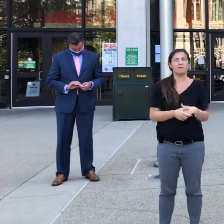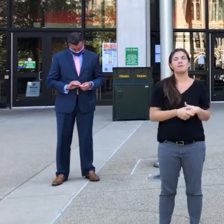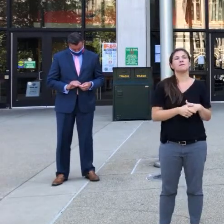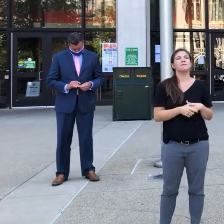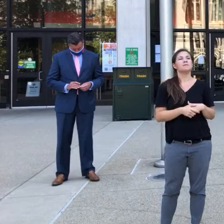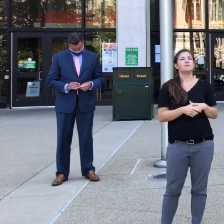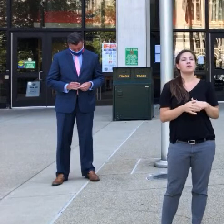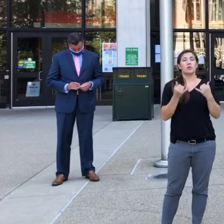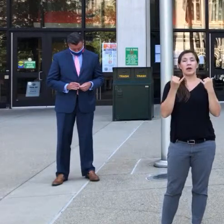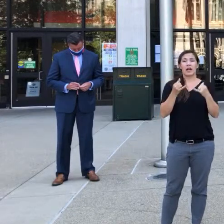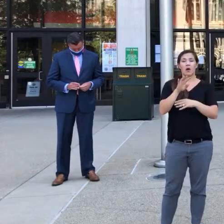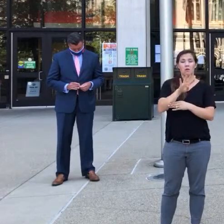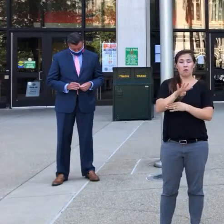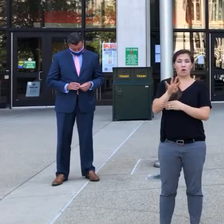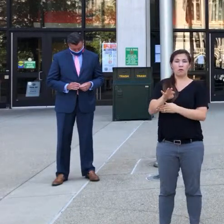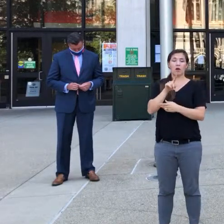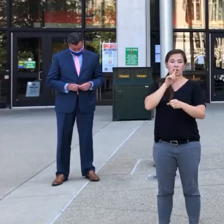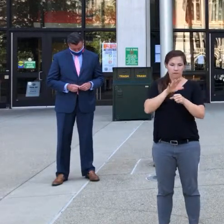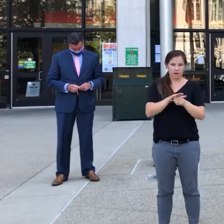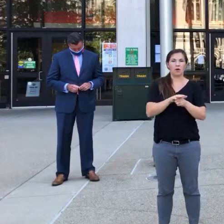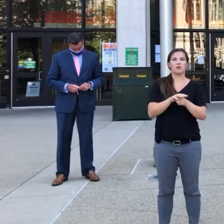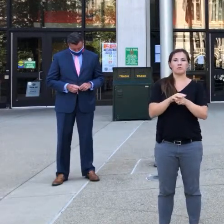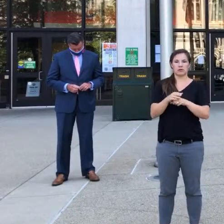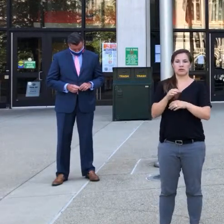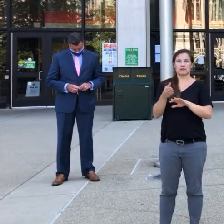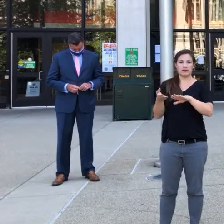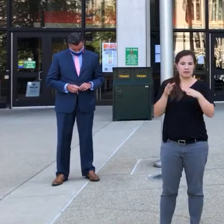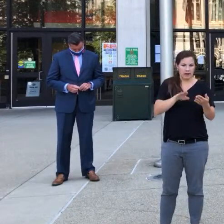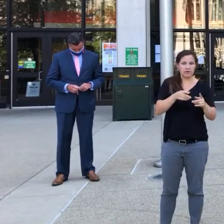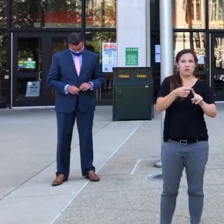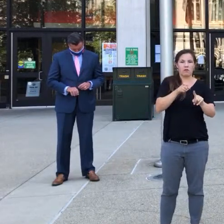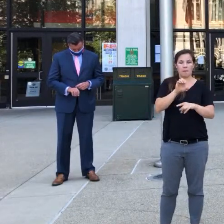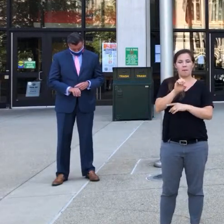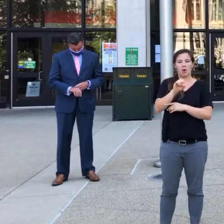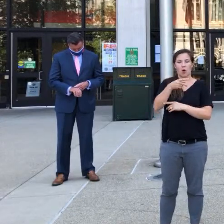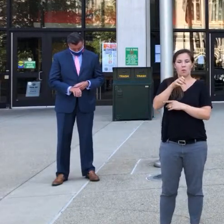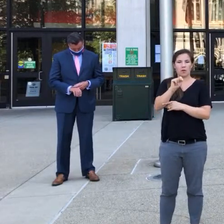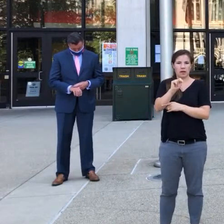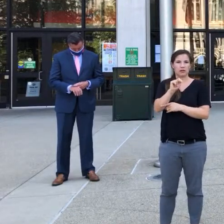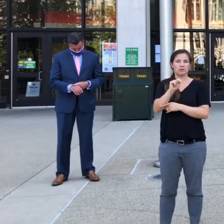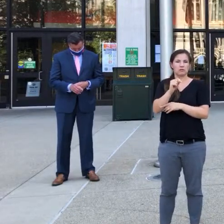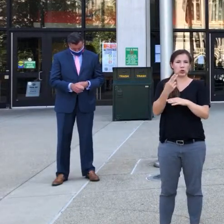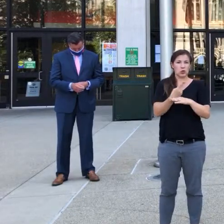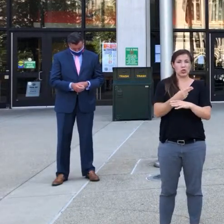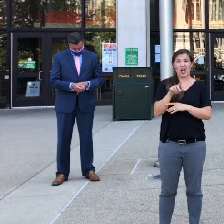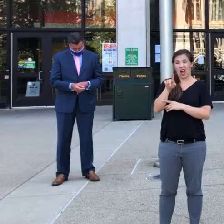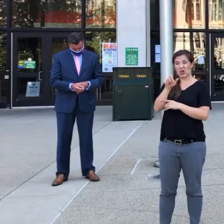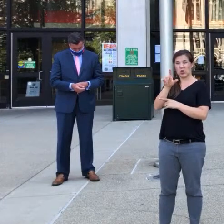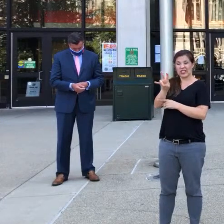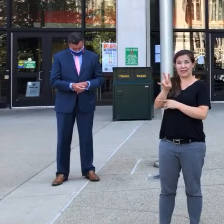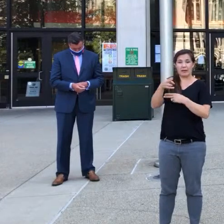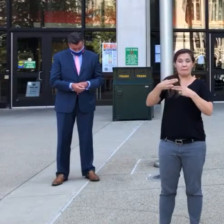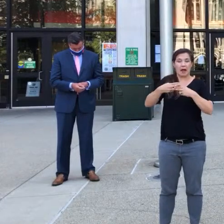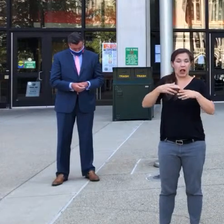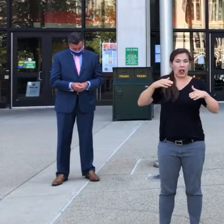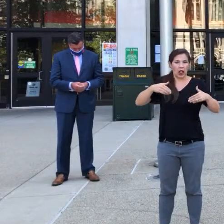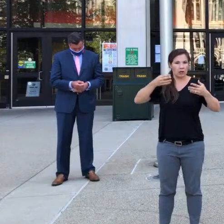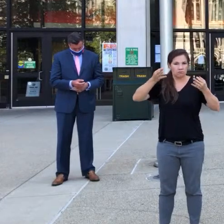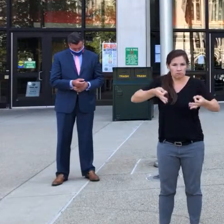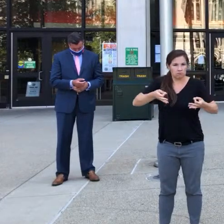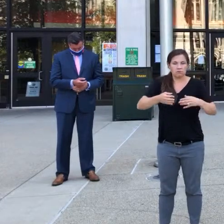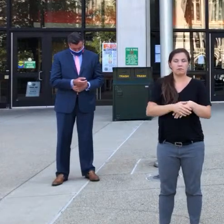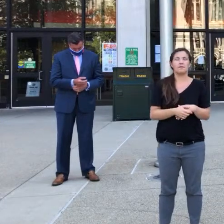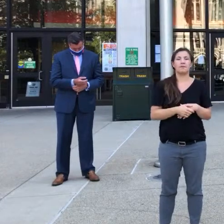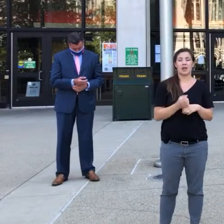44 confirmed overdose deaths from opiate use, with 127 pending cases. Last year, we